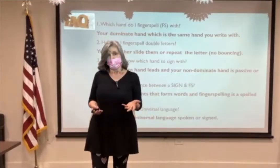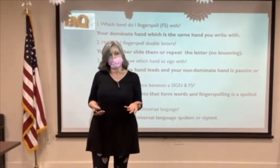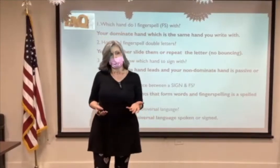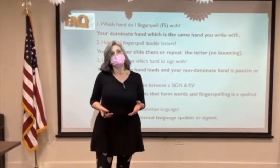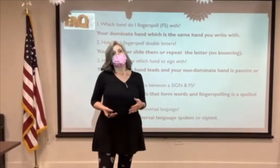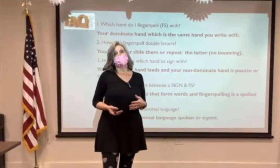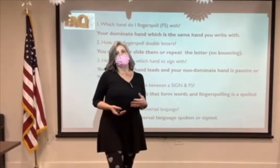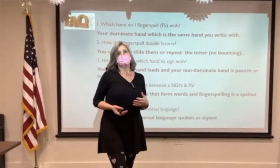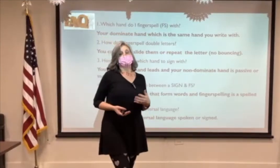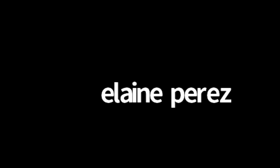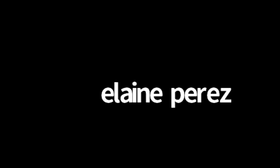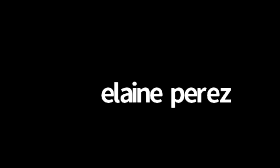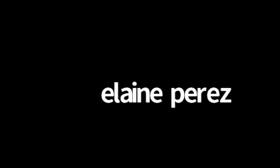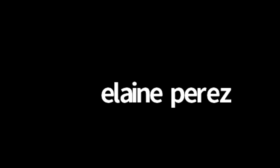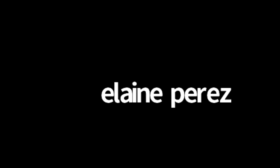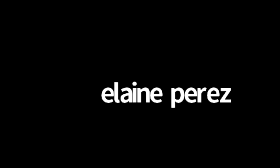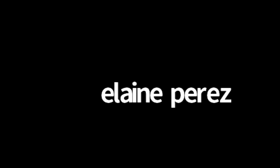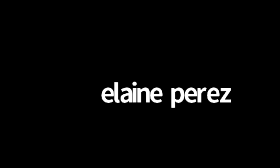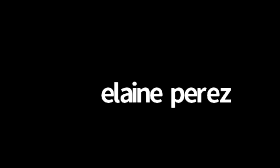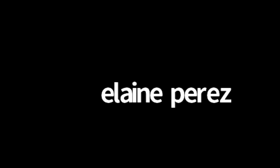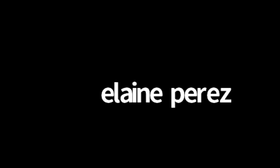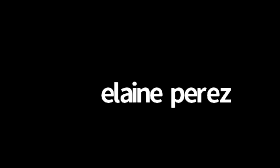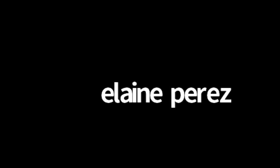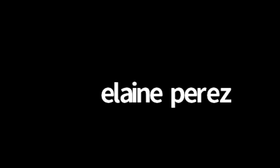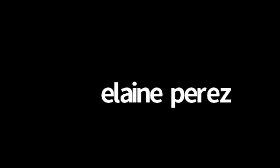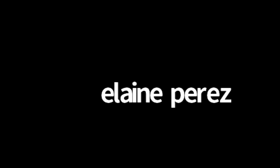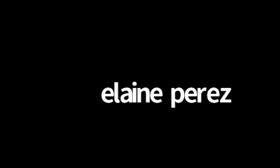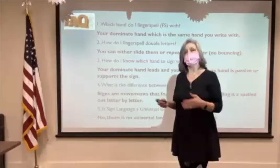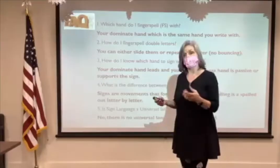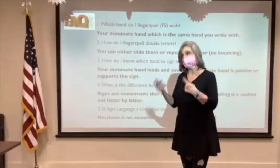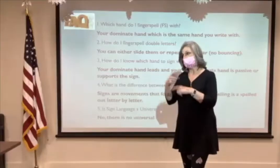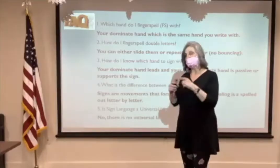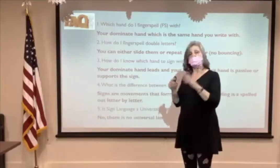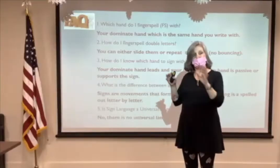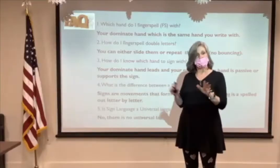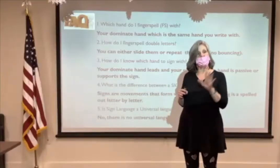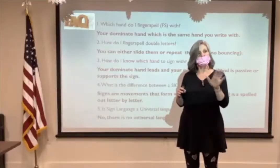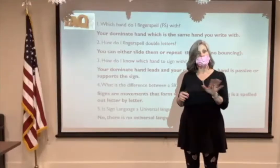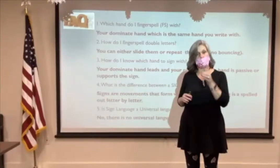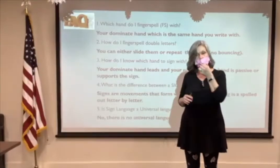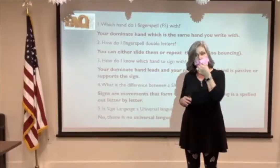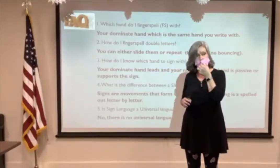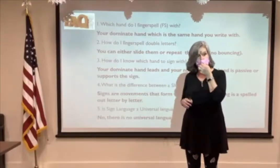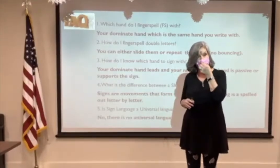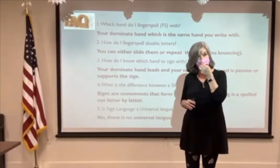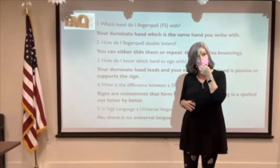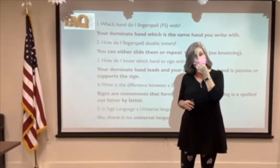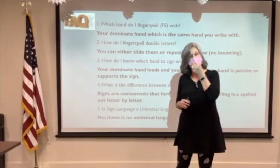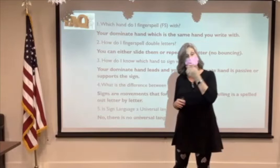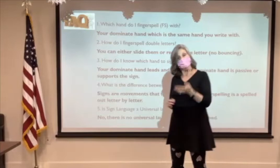tag or license plate, right? The different terms. So in sign language, that same nuance happens. So in New York,